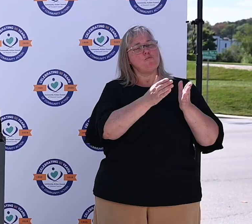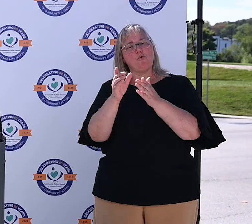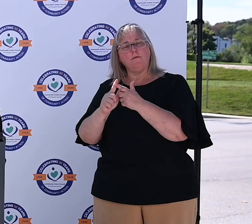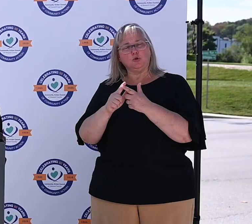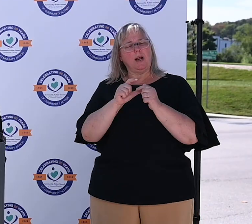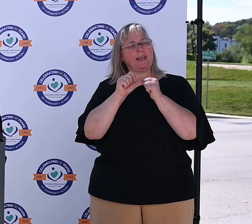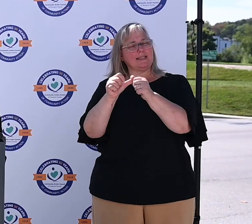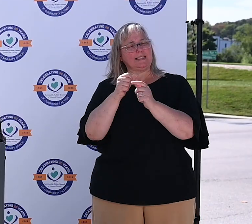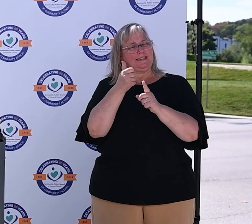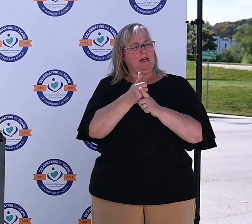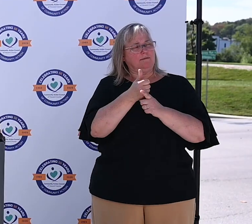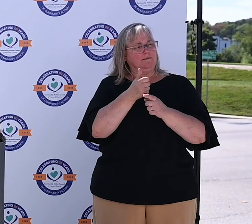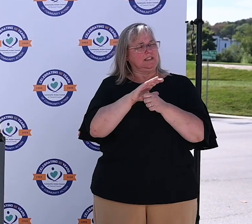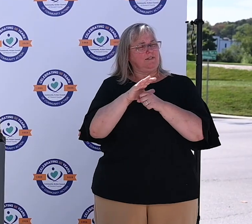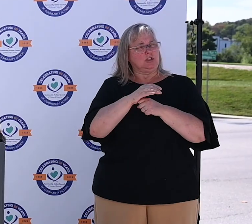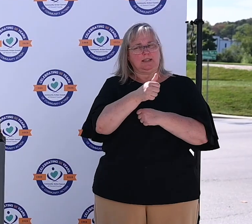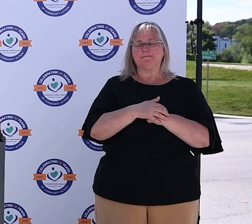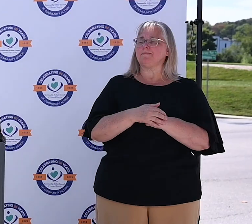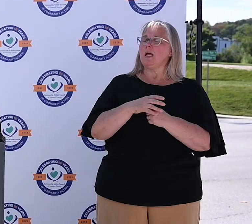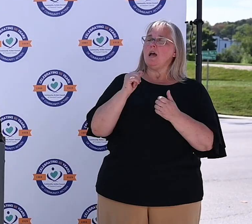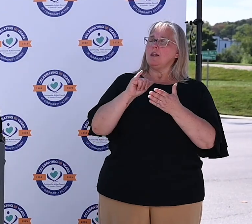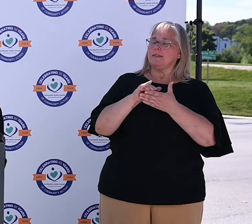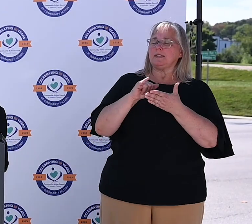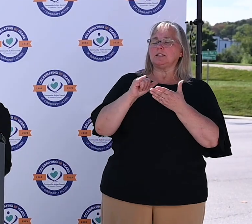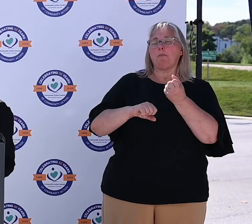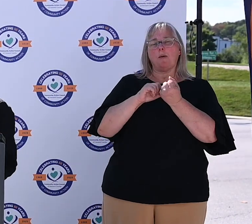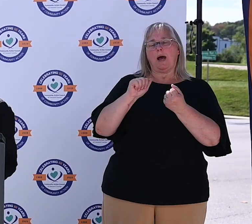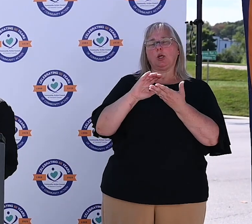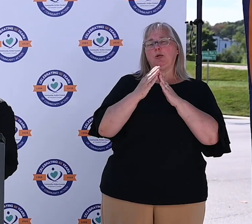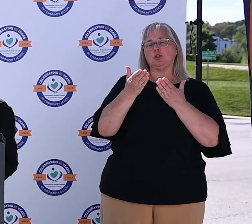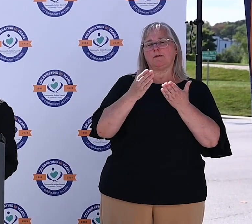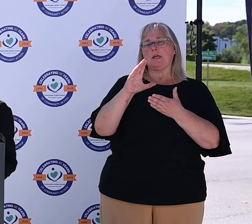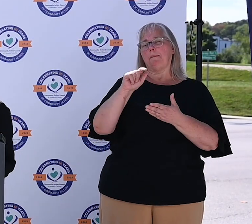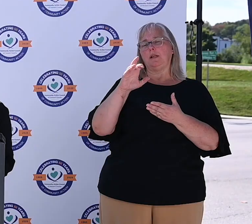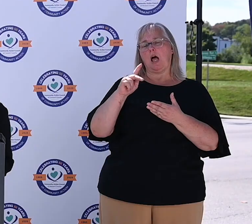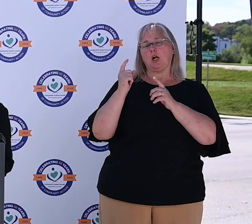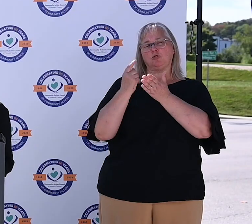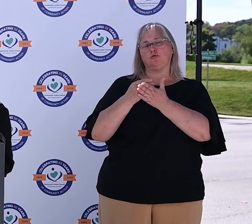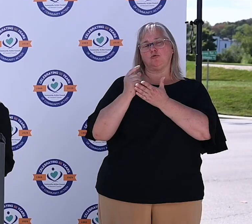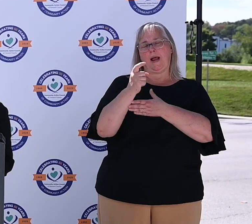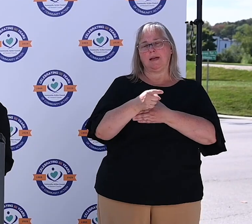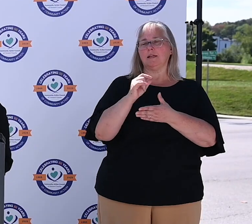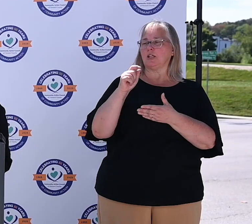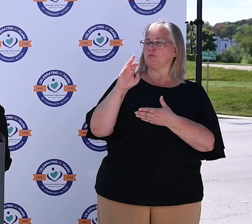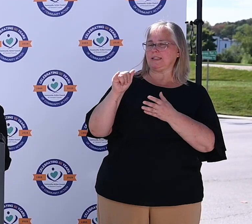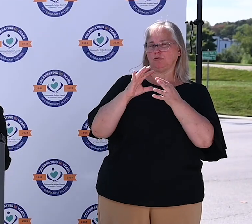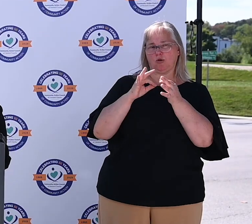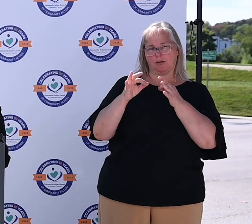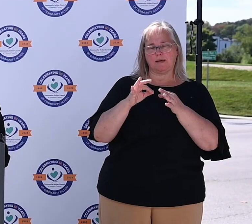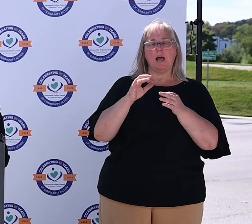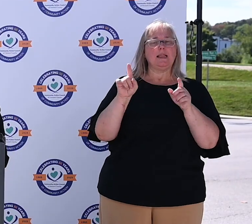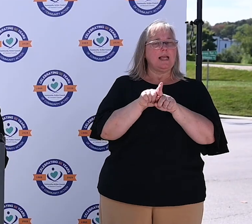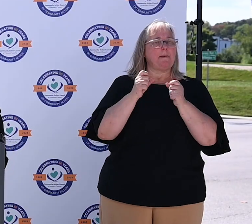self-sufficiency. These programs are supported by the Community Service Block Grant, which Tracy talked about, which, like many social services, is